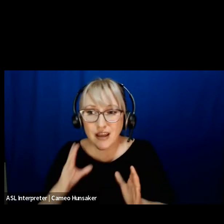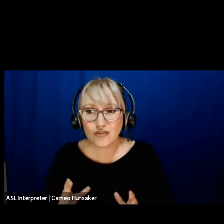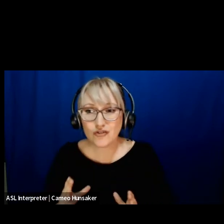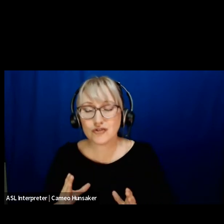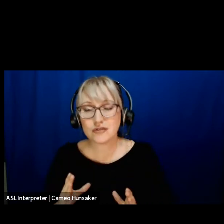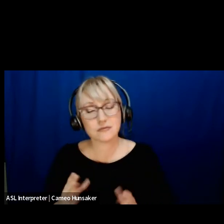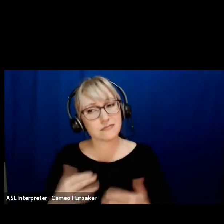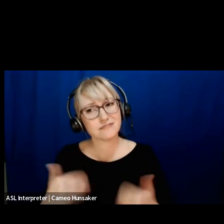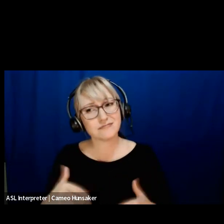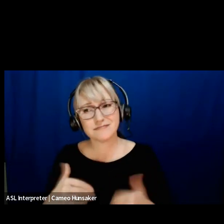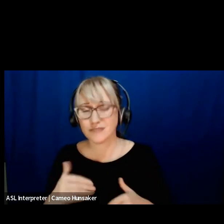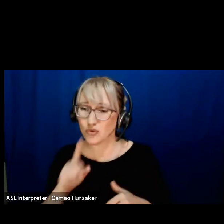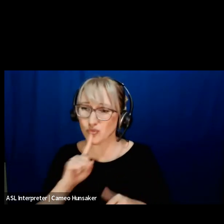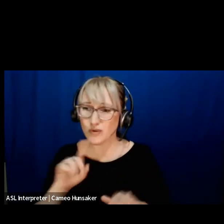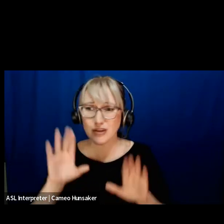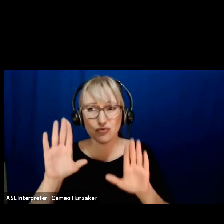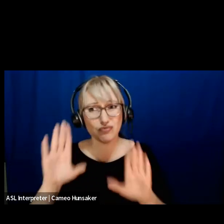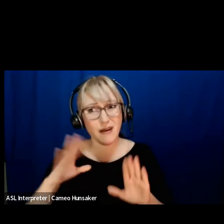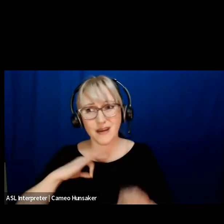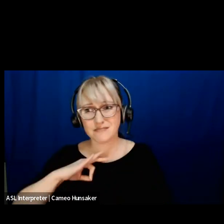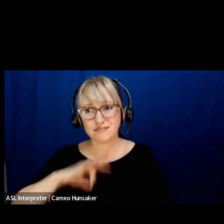great advances. For instance,